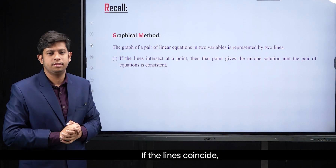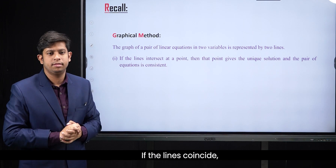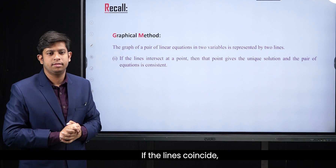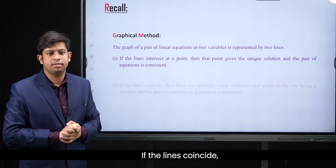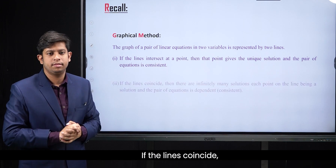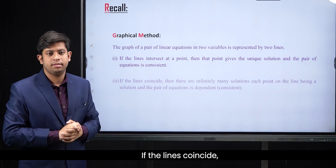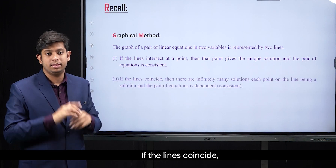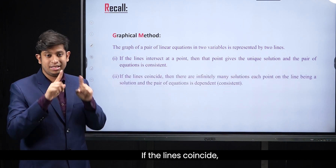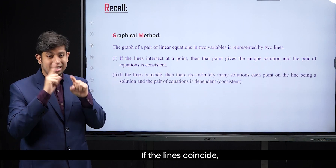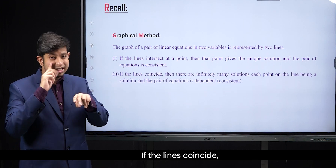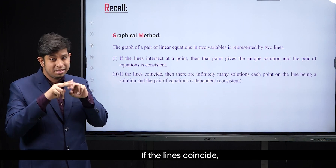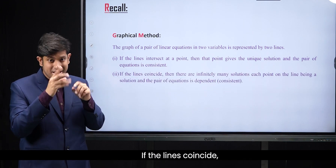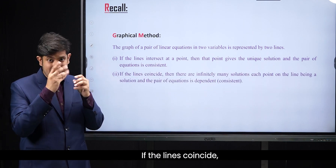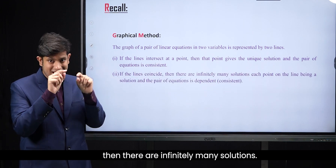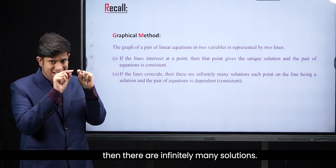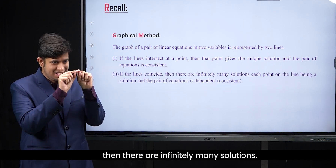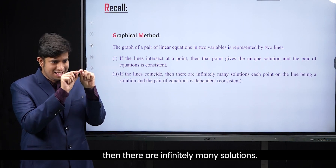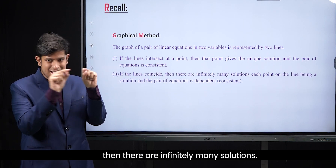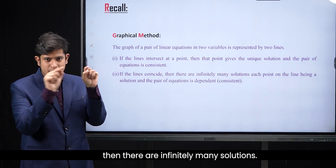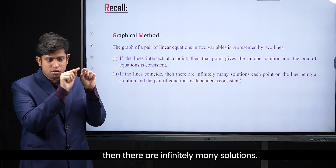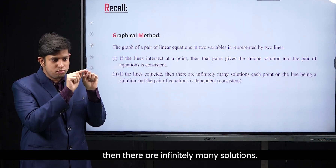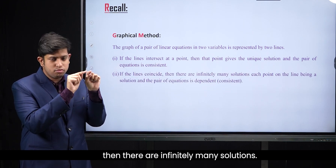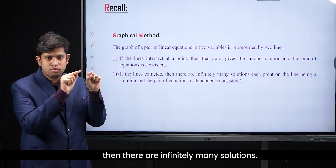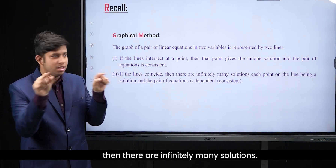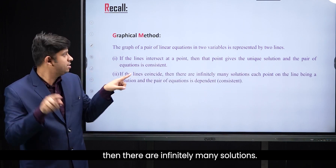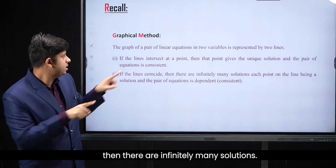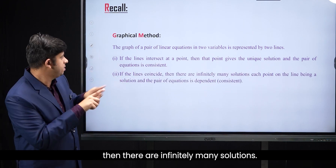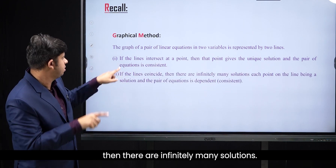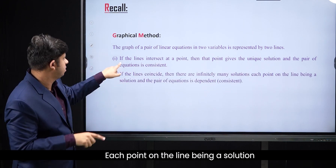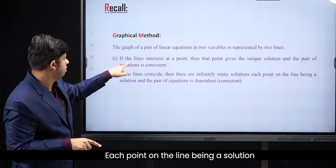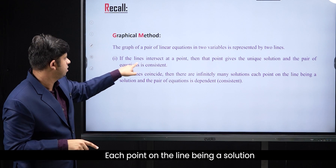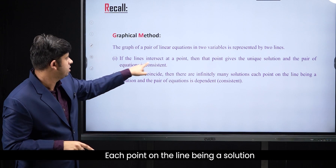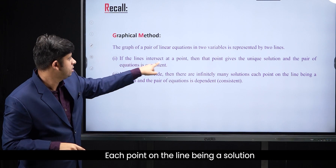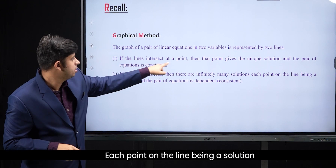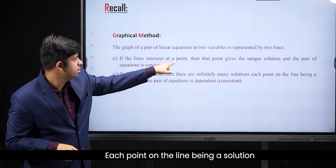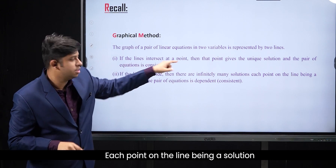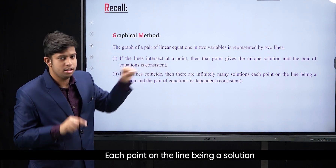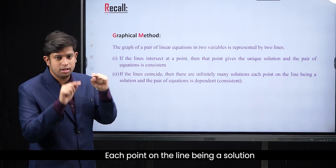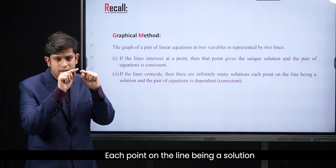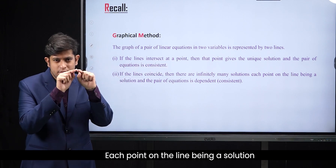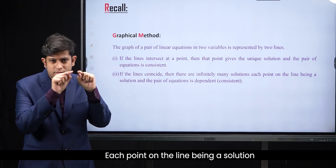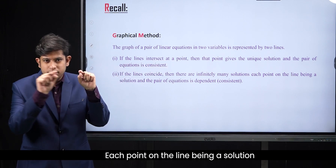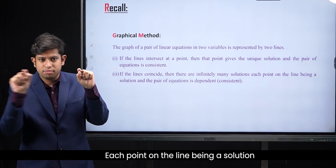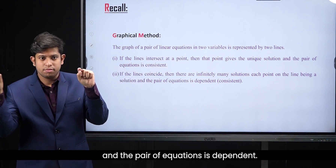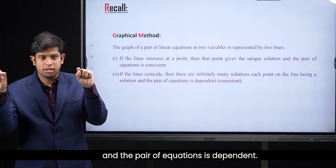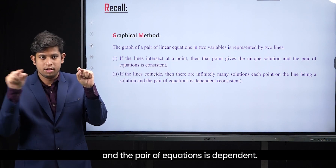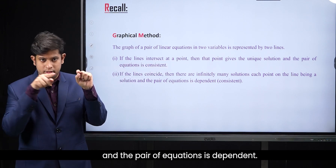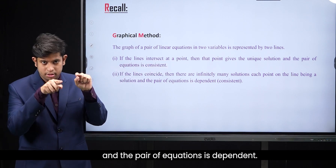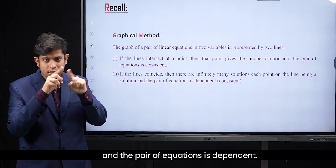If the lines coincide, then there are infinitely many solutions, each point on the line being a solution and the pair of equations